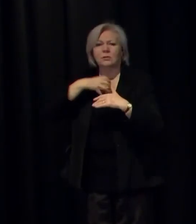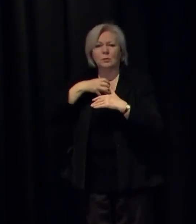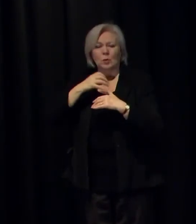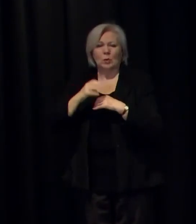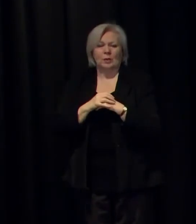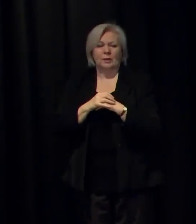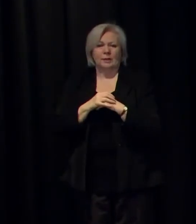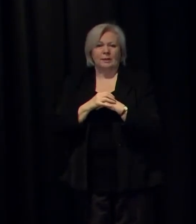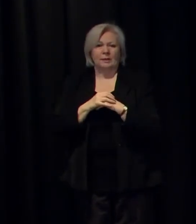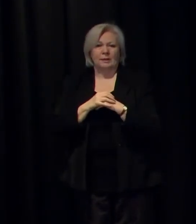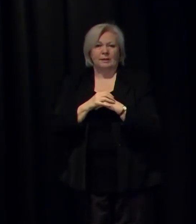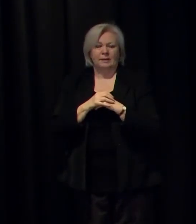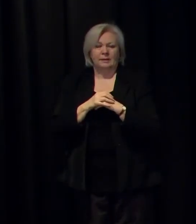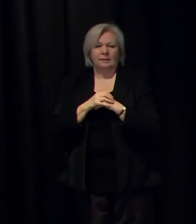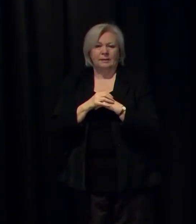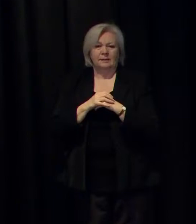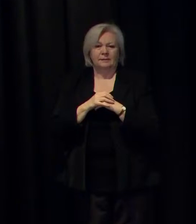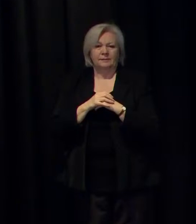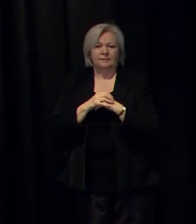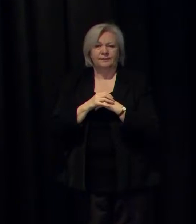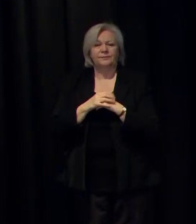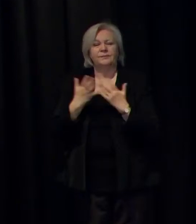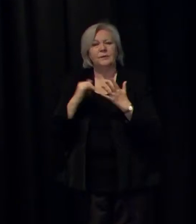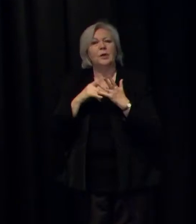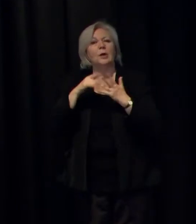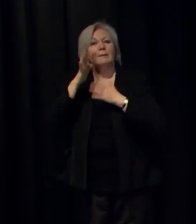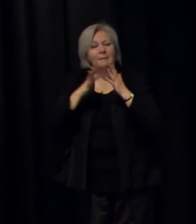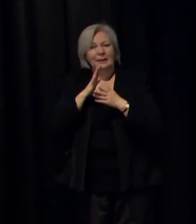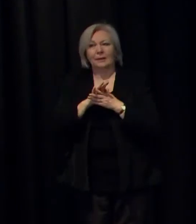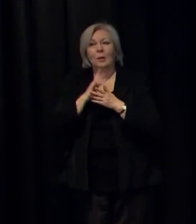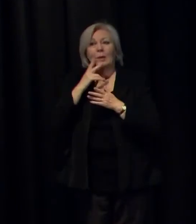got 70% people double dosed, and very soon